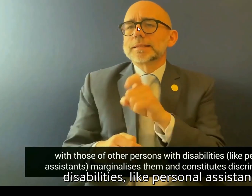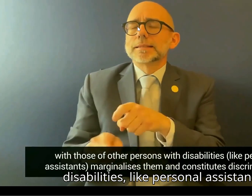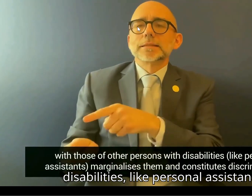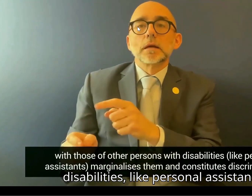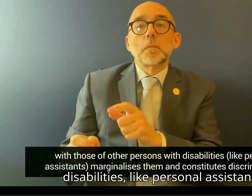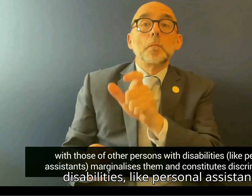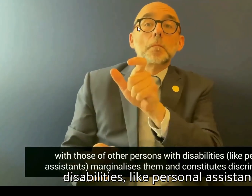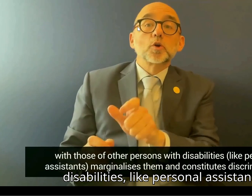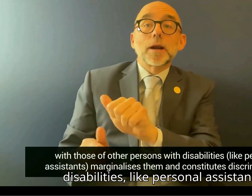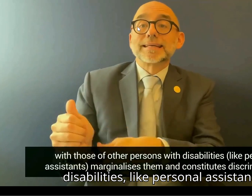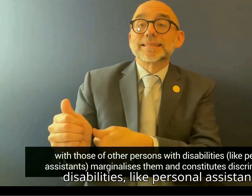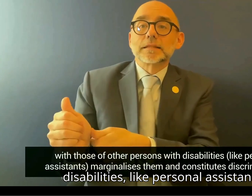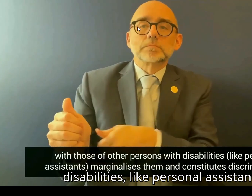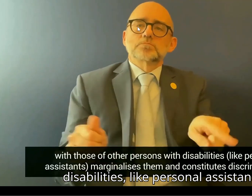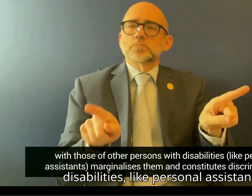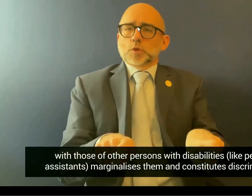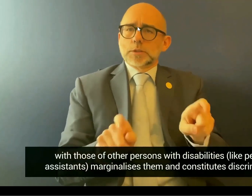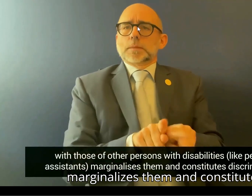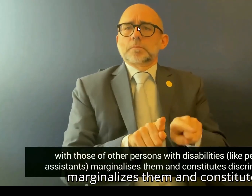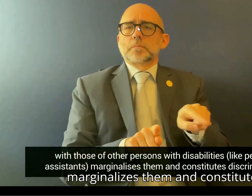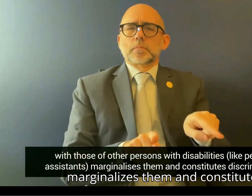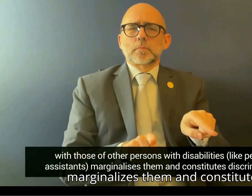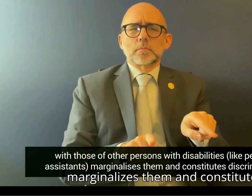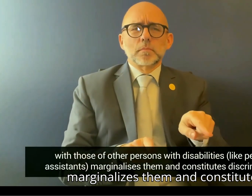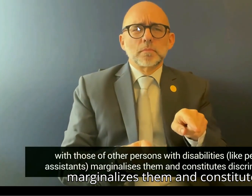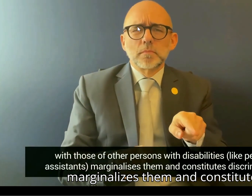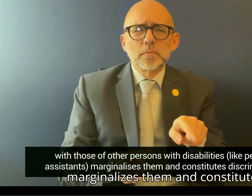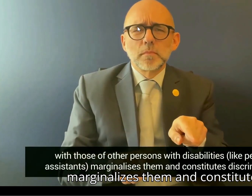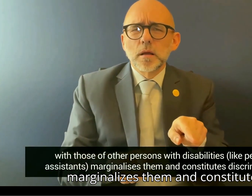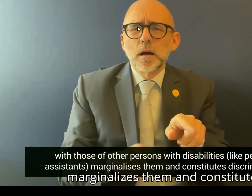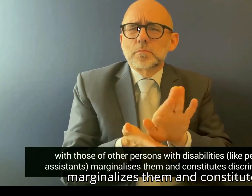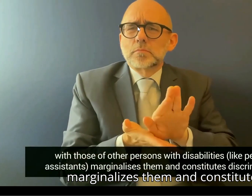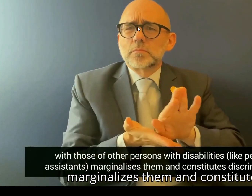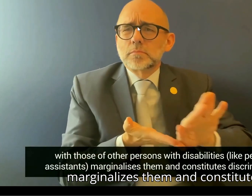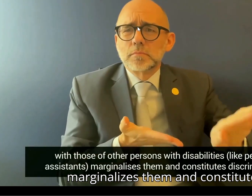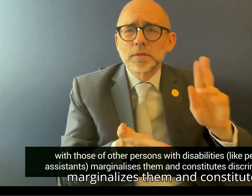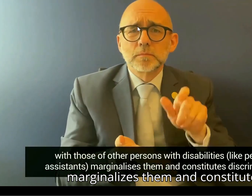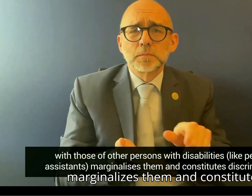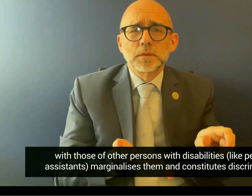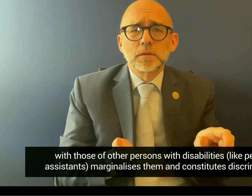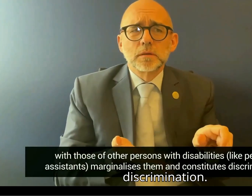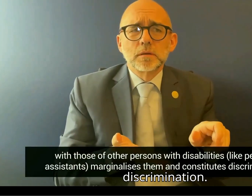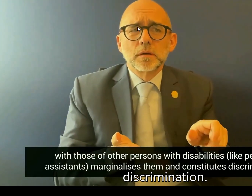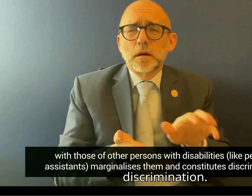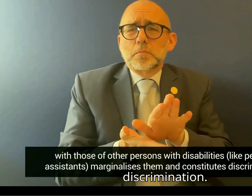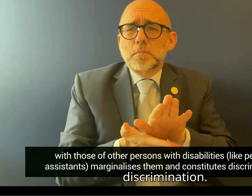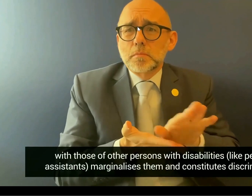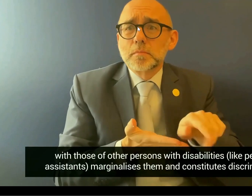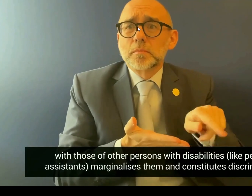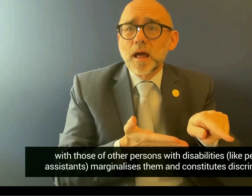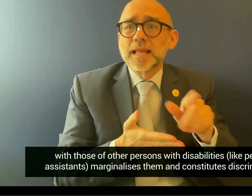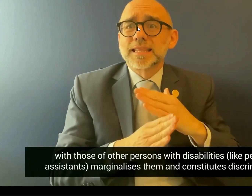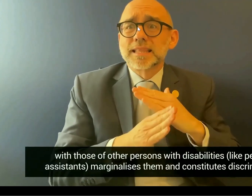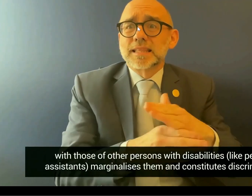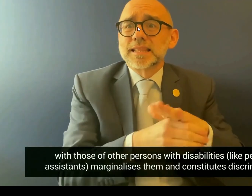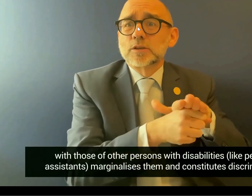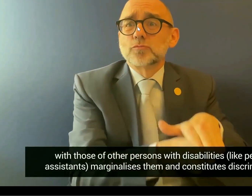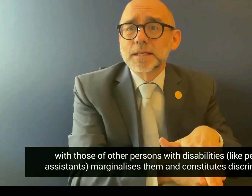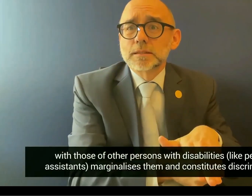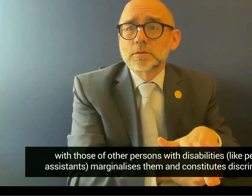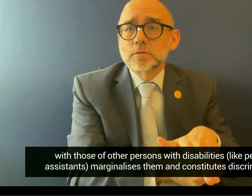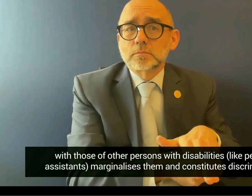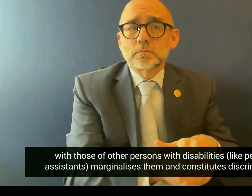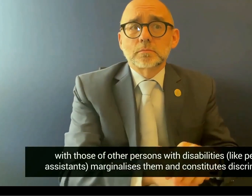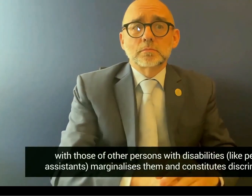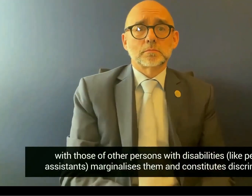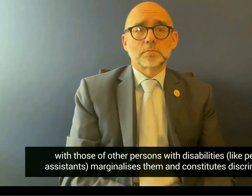with disabilities, like personal assistance, marginalises them and constitutes discrimination.